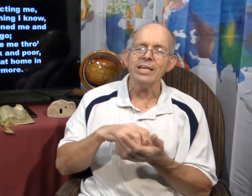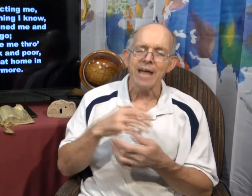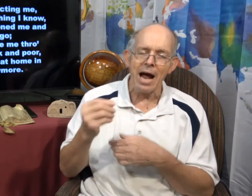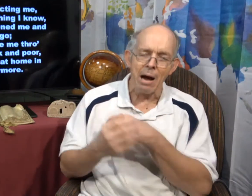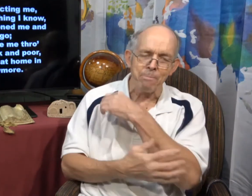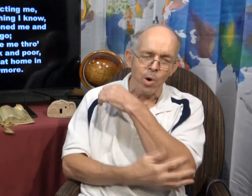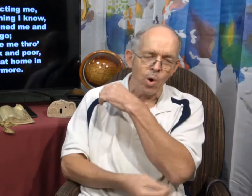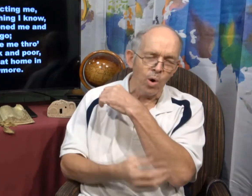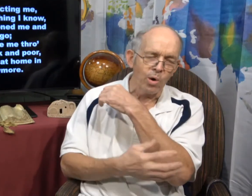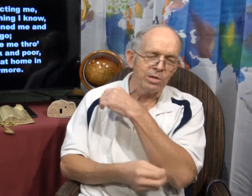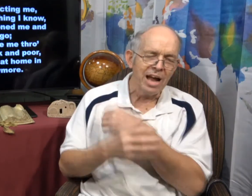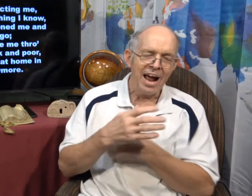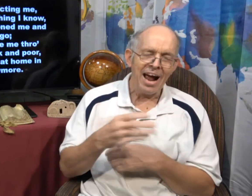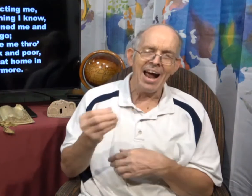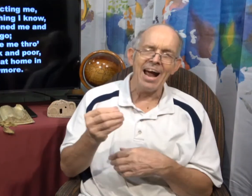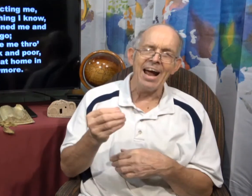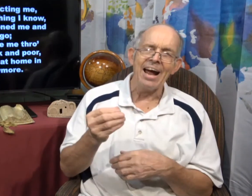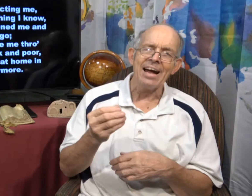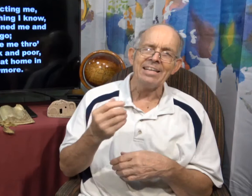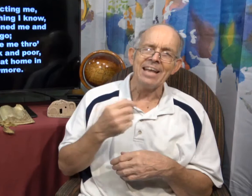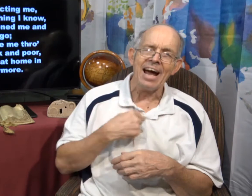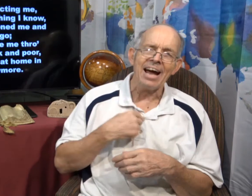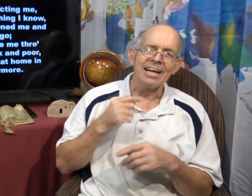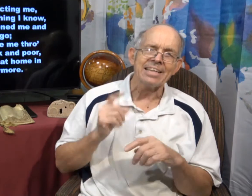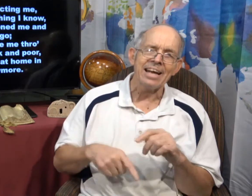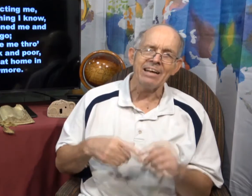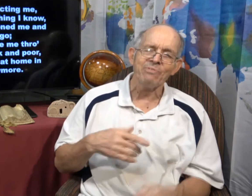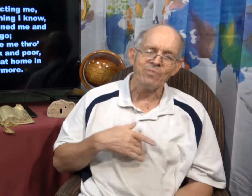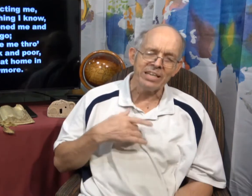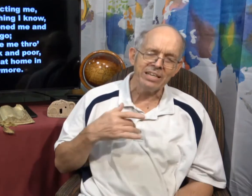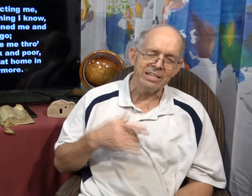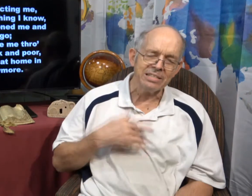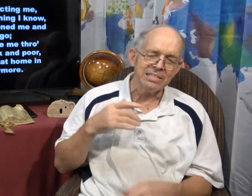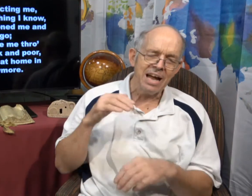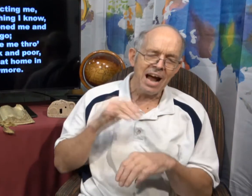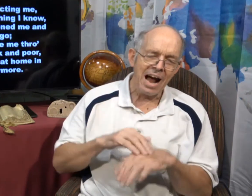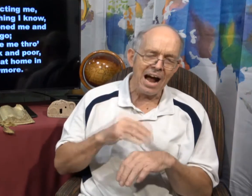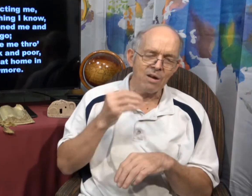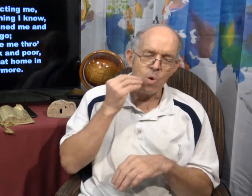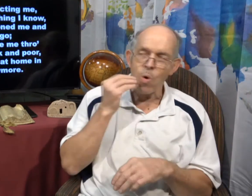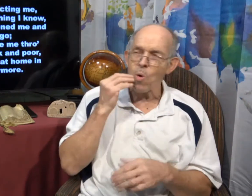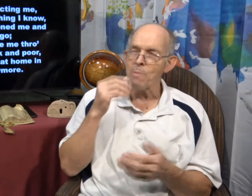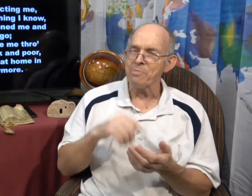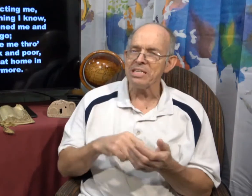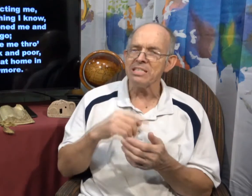memory airport, and I can't be at home